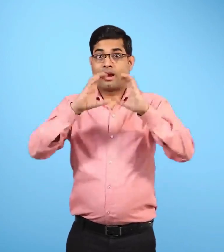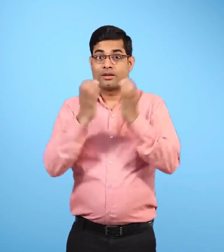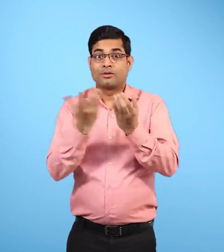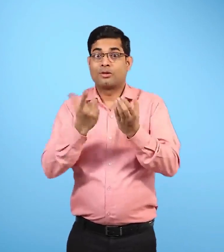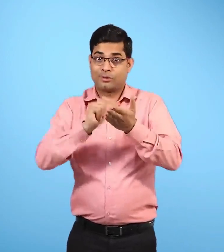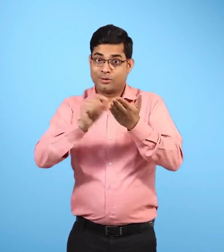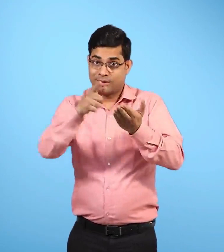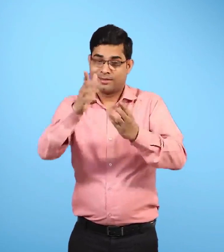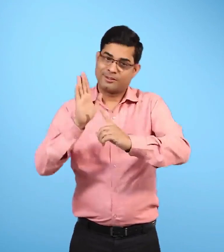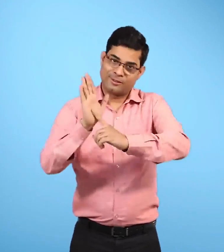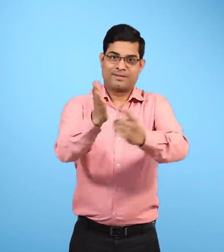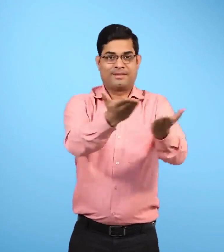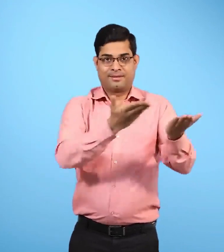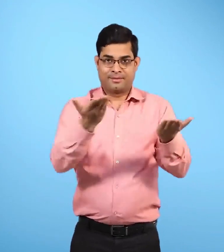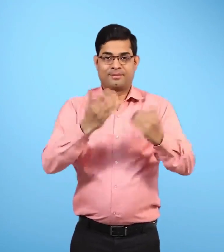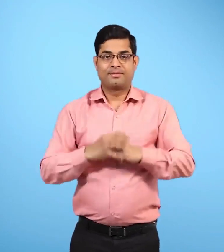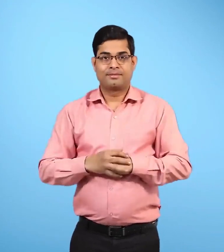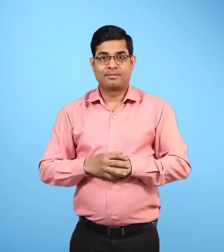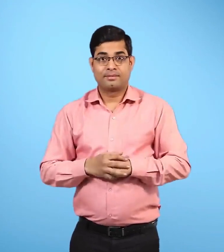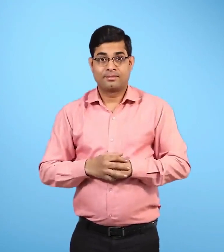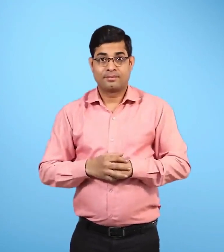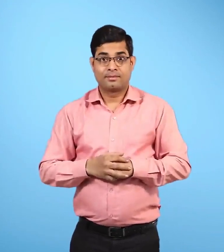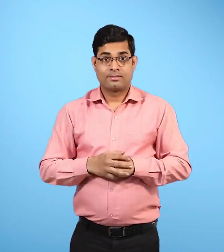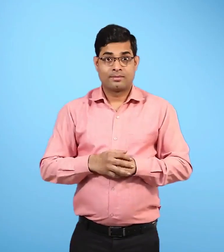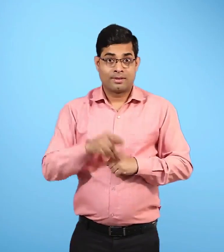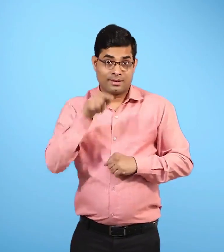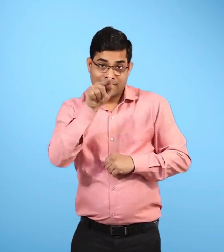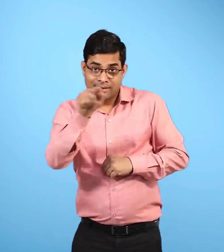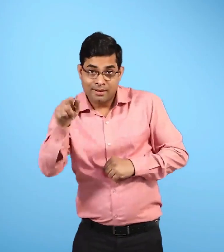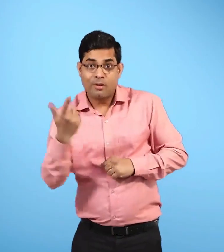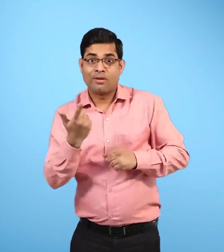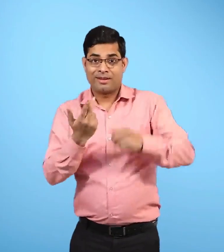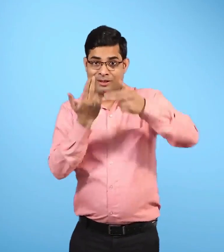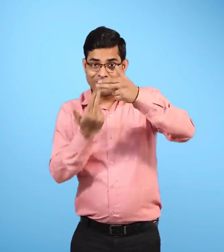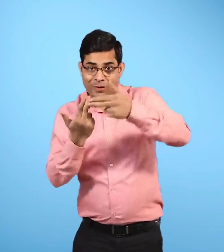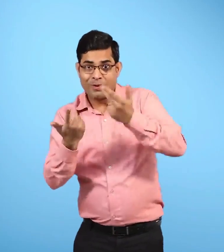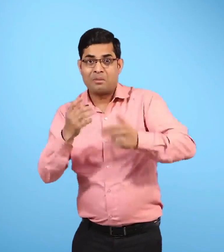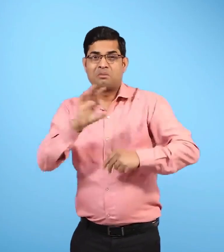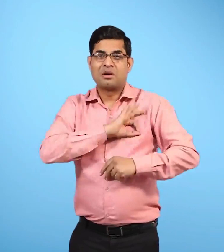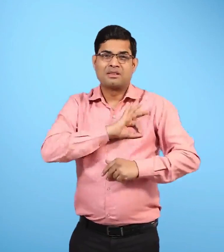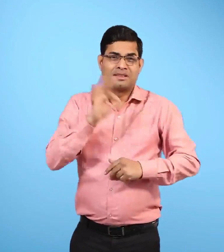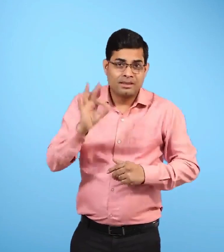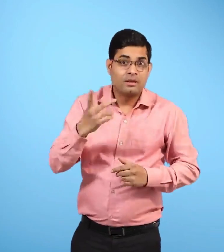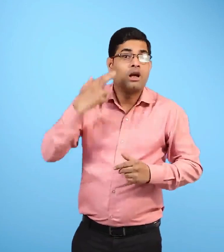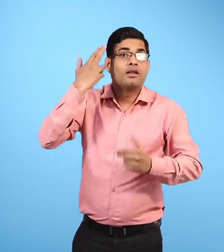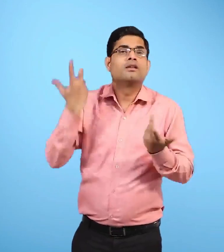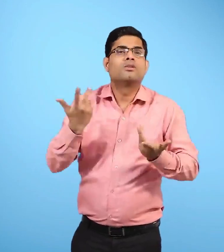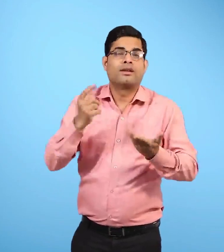Narrate the story to the class. Which story did you like the best? Write down your